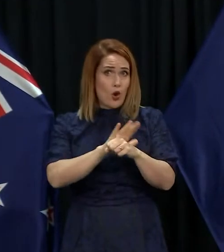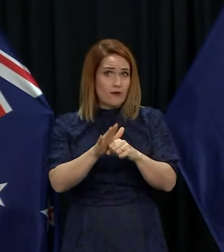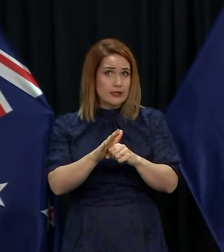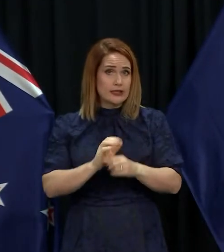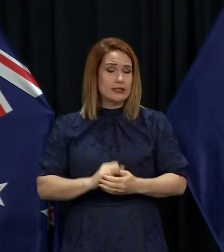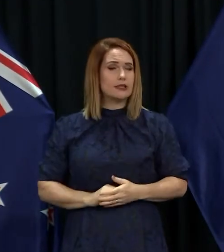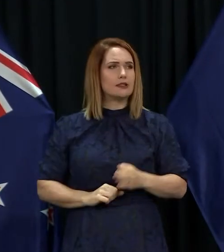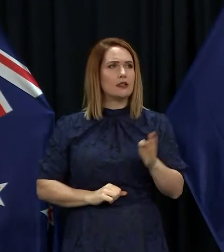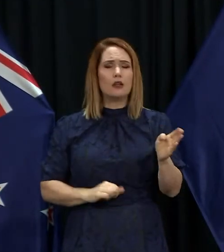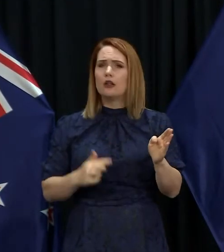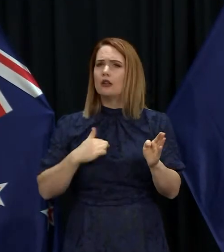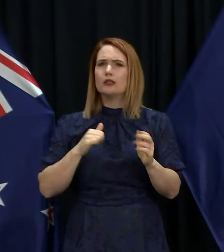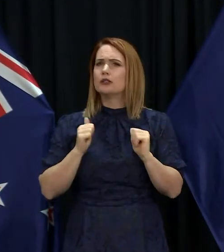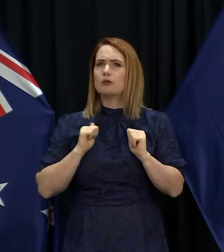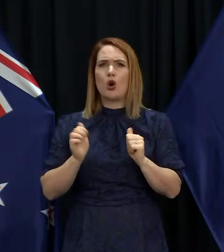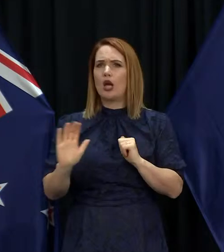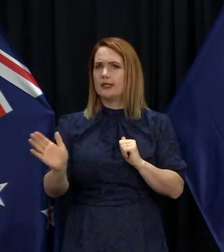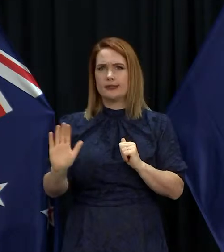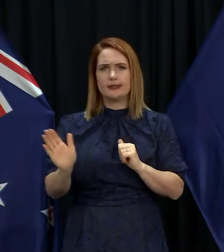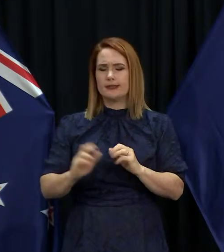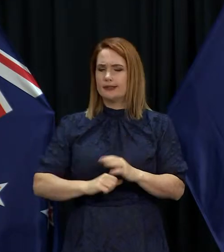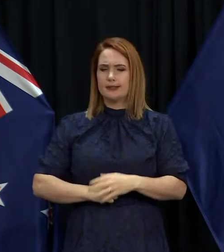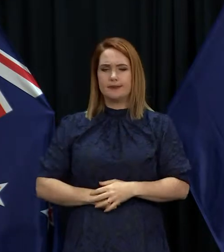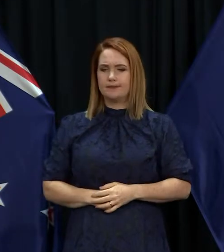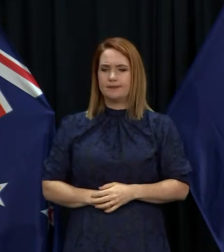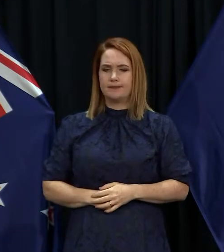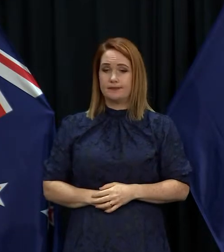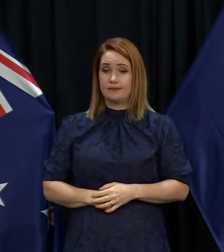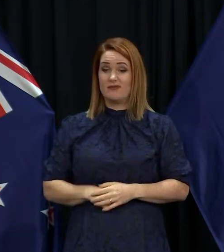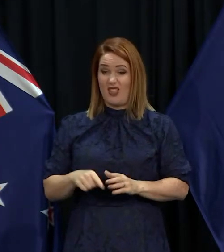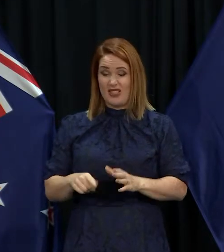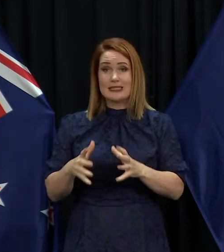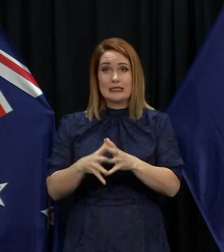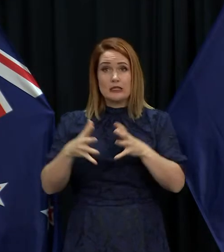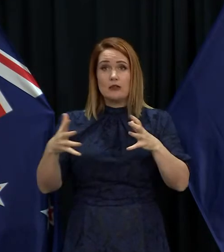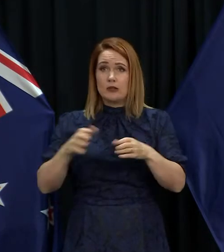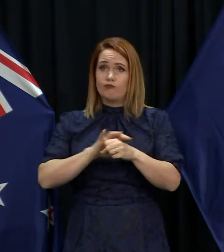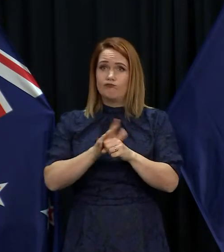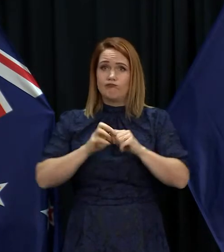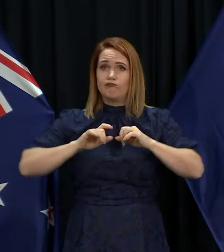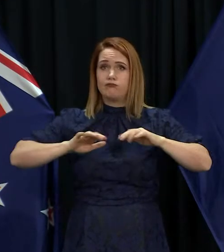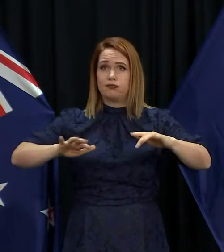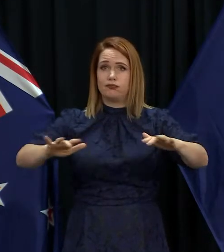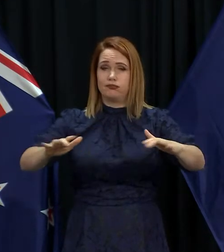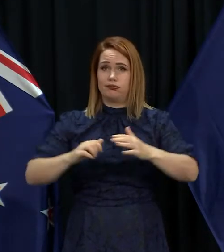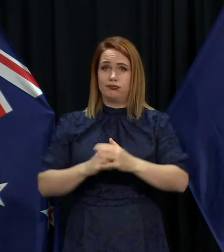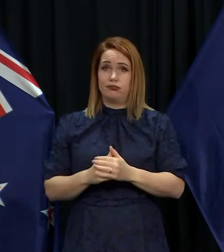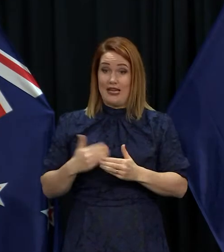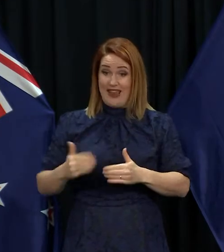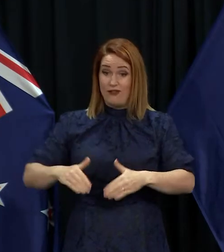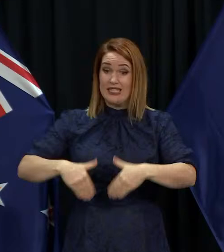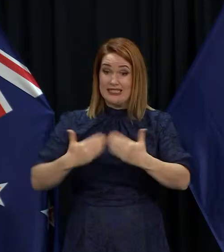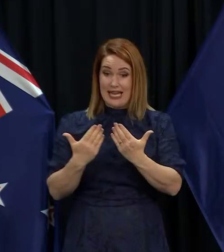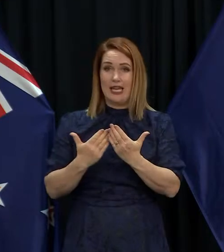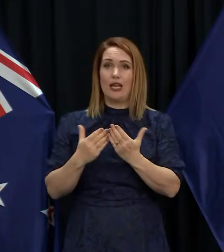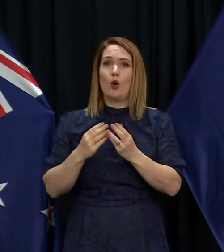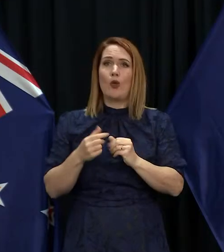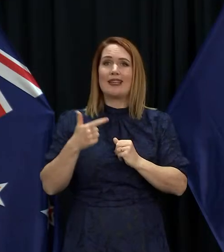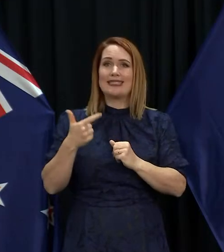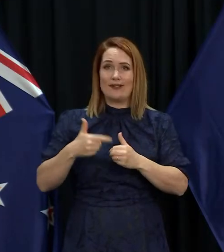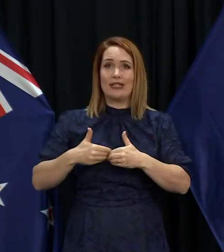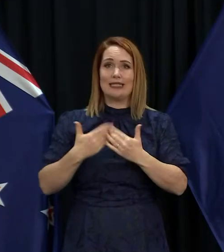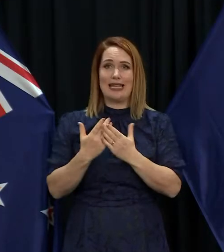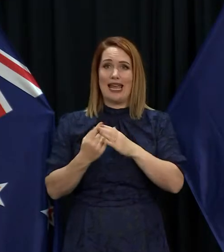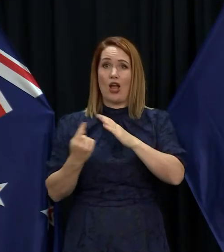Not so much surprised, but this is a large outbreak. You know, in any one day, even now, even with our seven-day